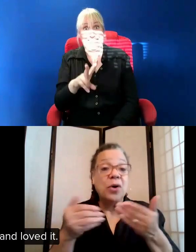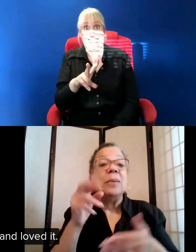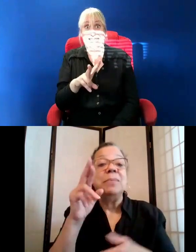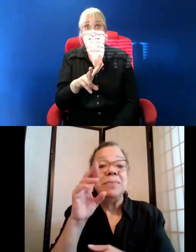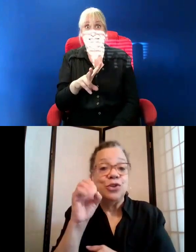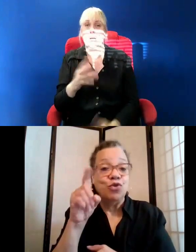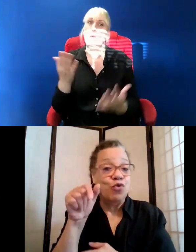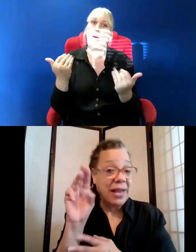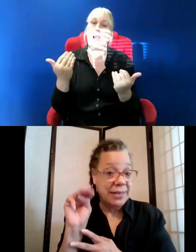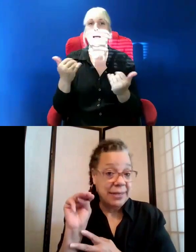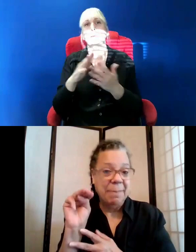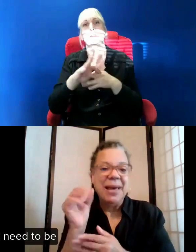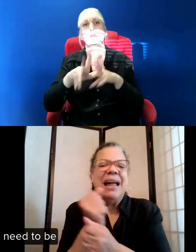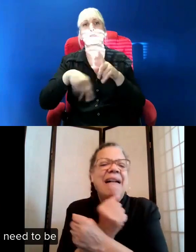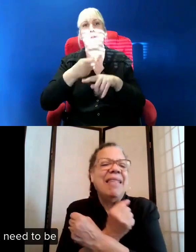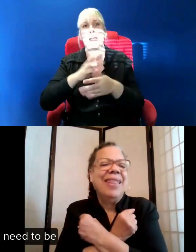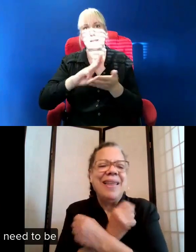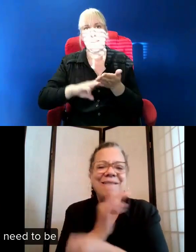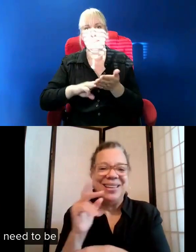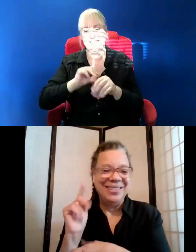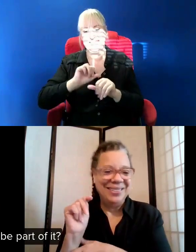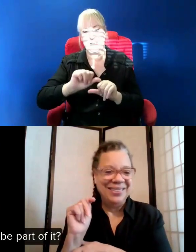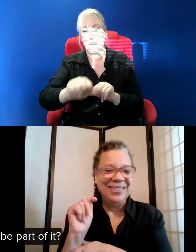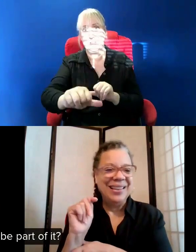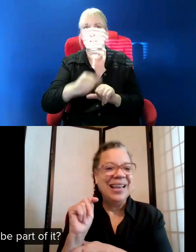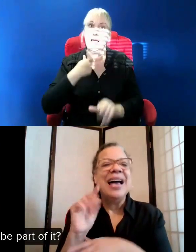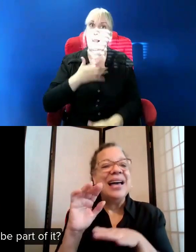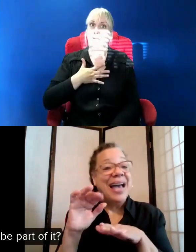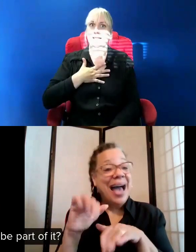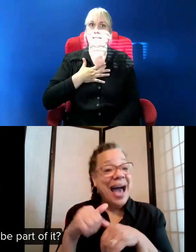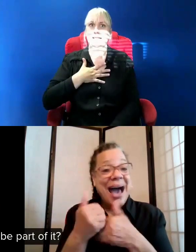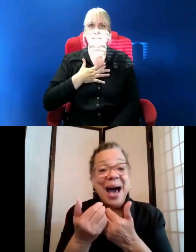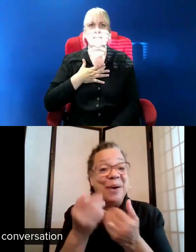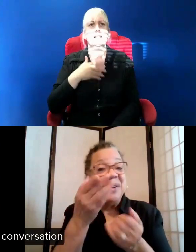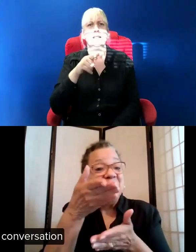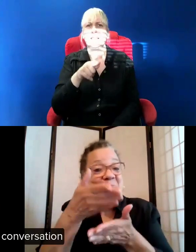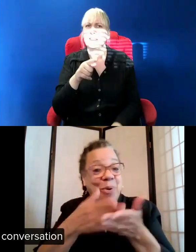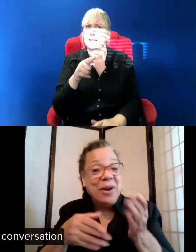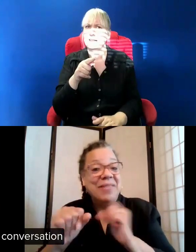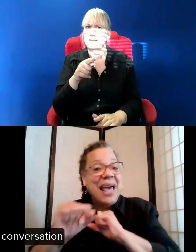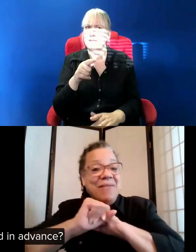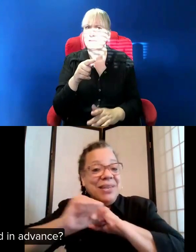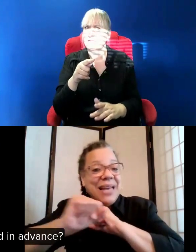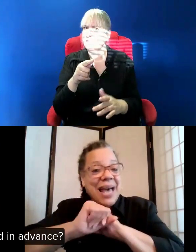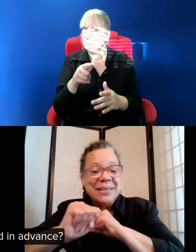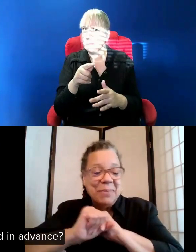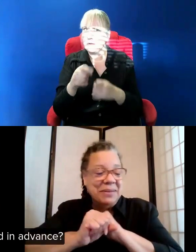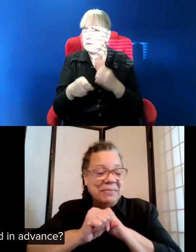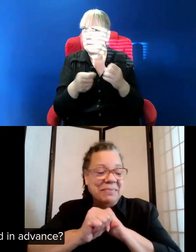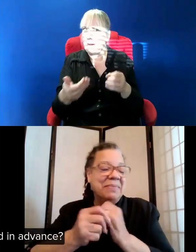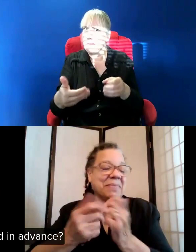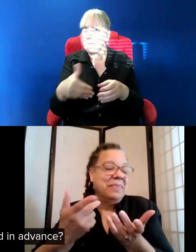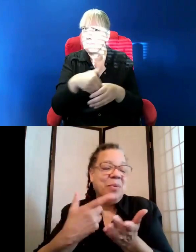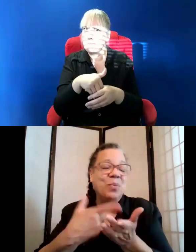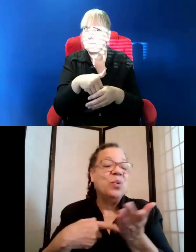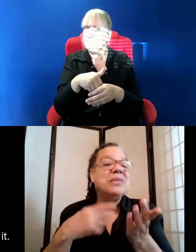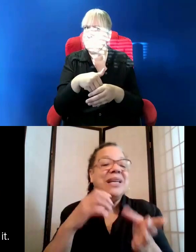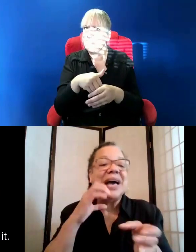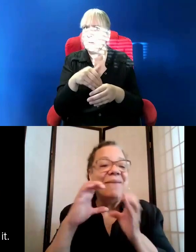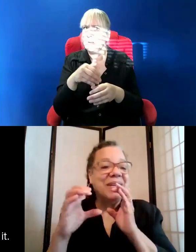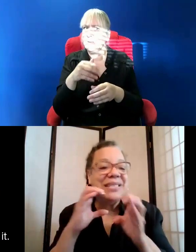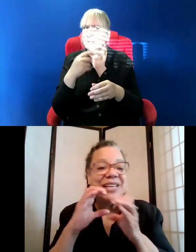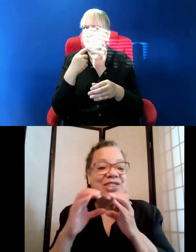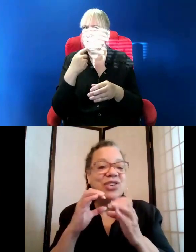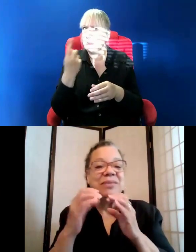it. How did you need to be convinced to be part of it? What was the conversation that happened in advance of